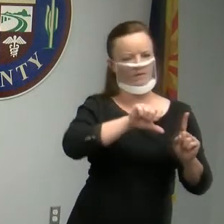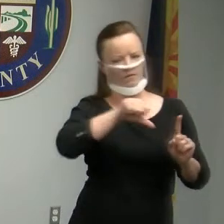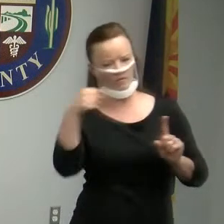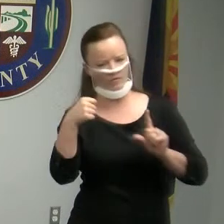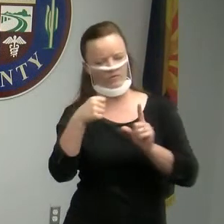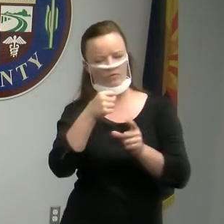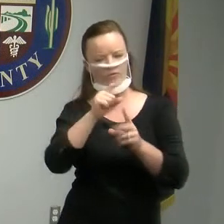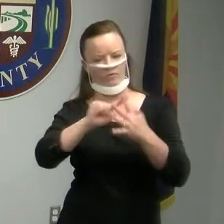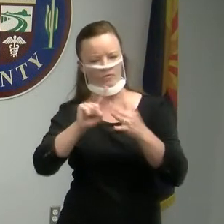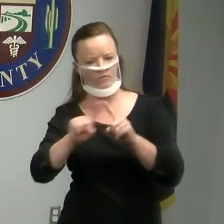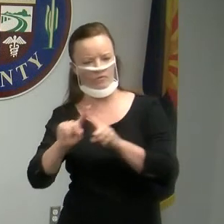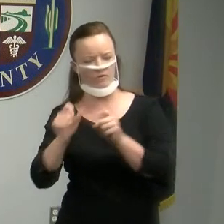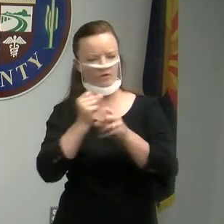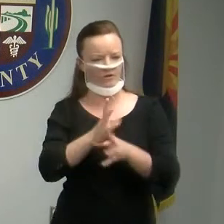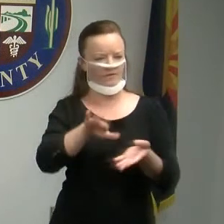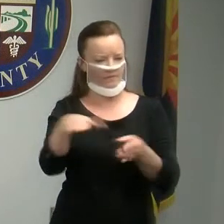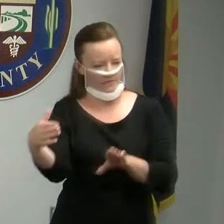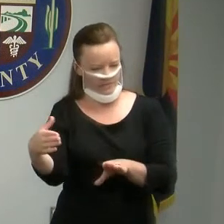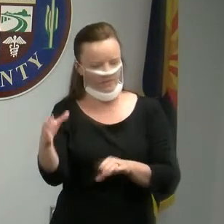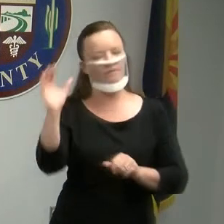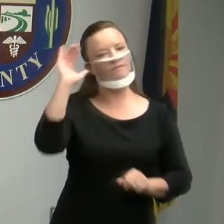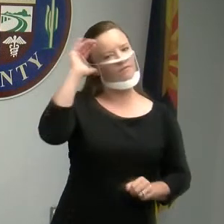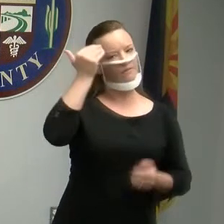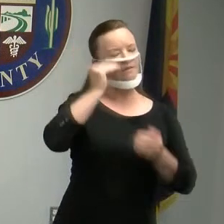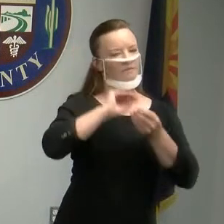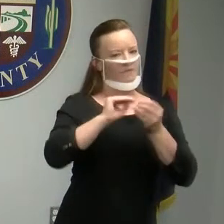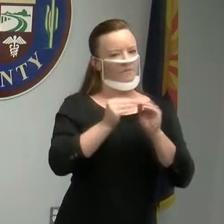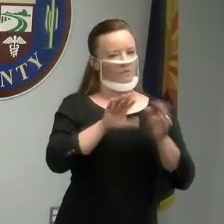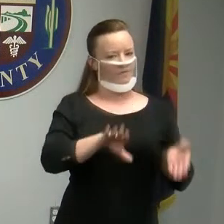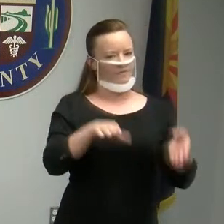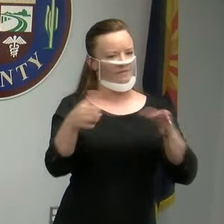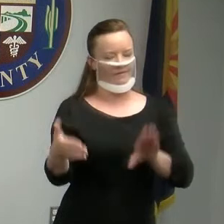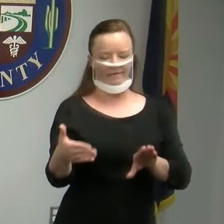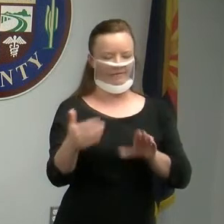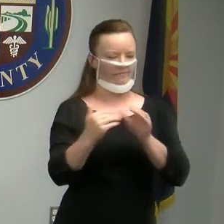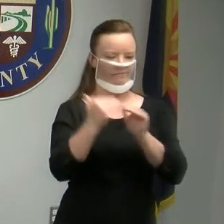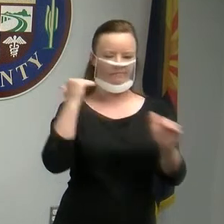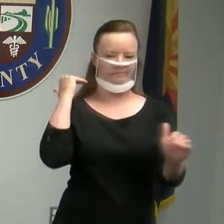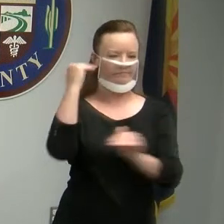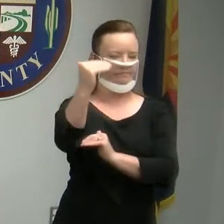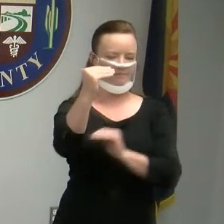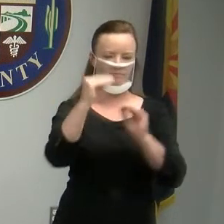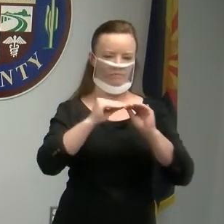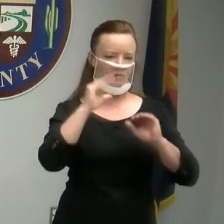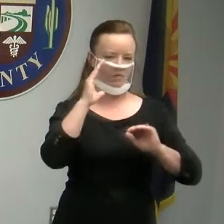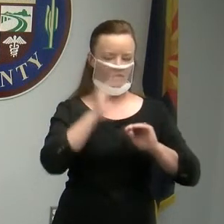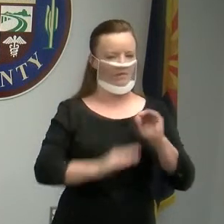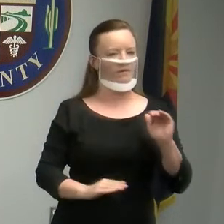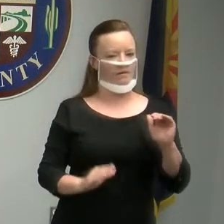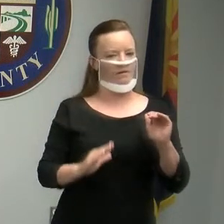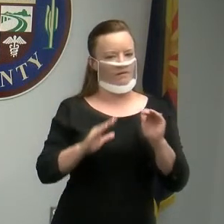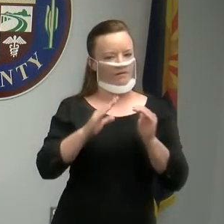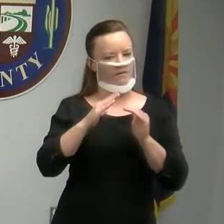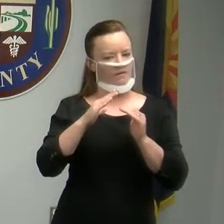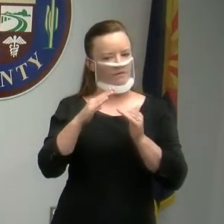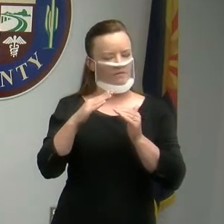county. And it looks like the number of deaths is beyond what has been officially contributed to COVID. So I'm wondering if Dr. Sunshine can